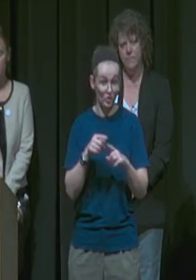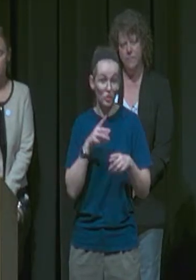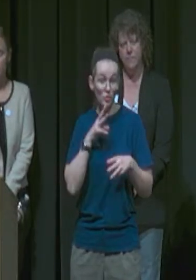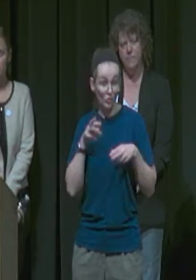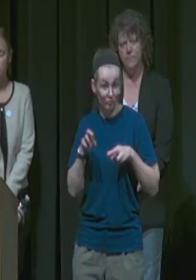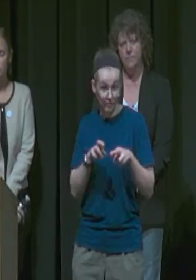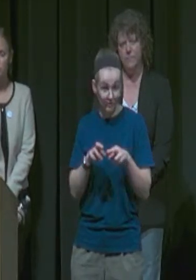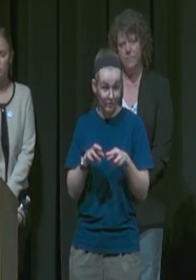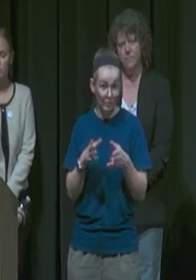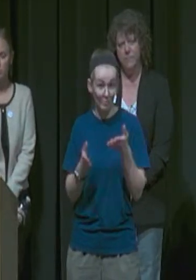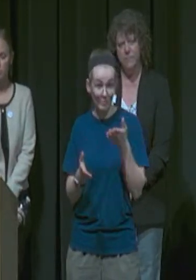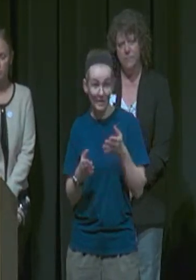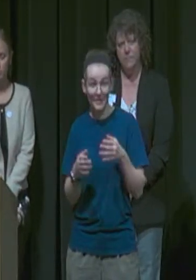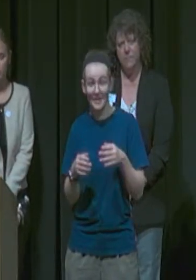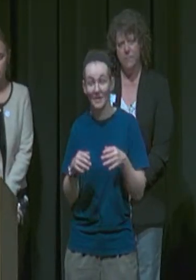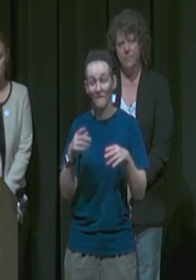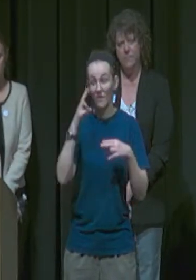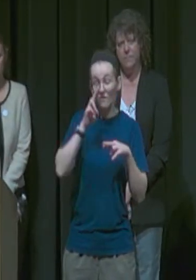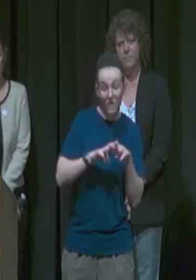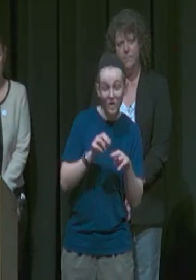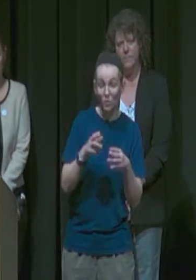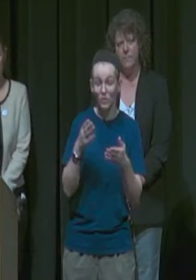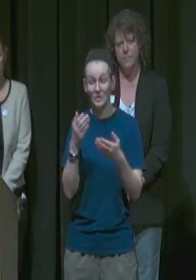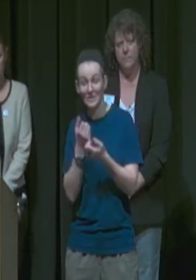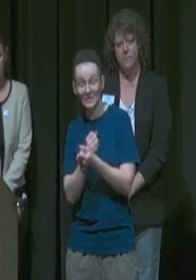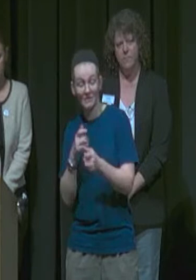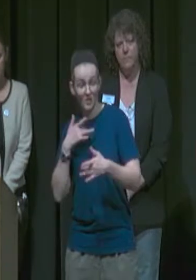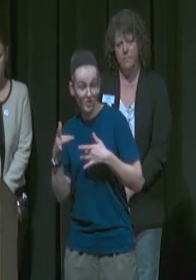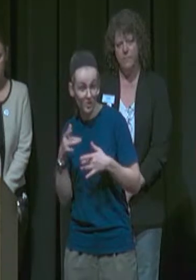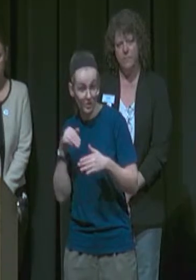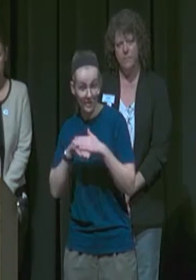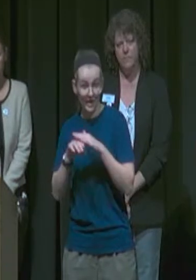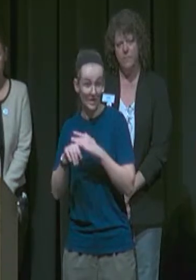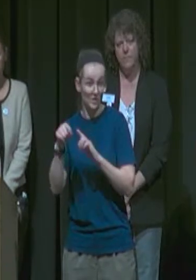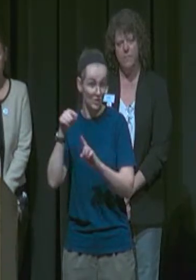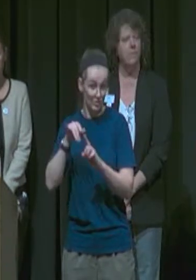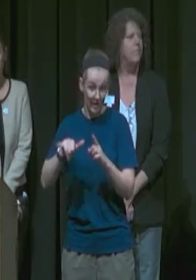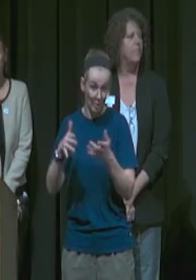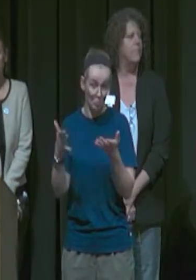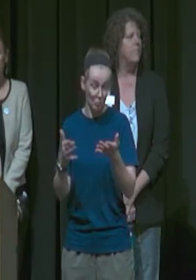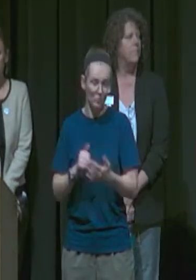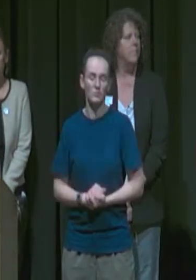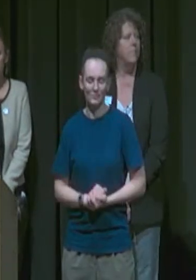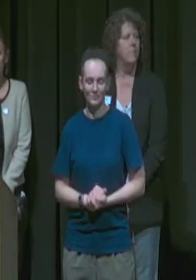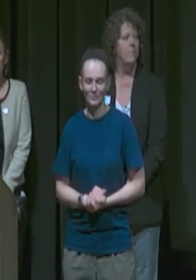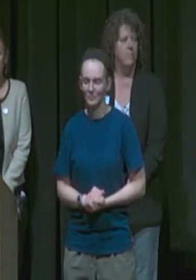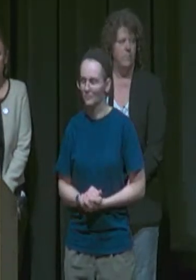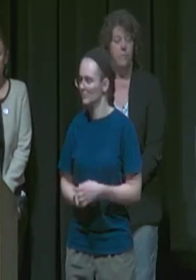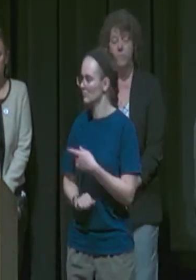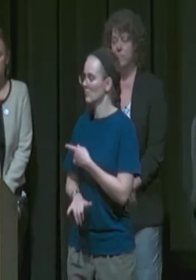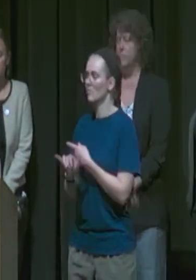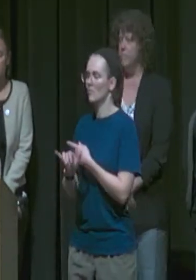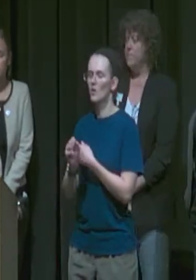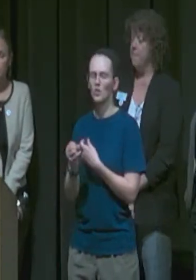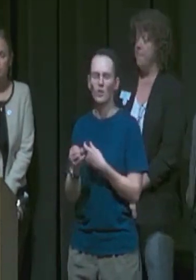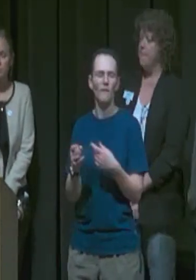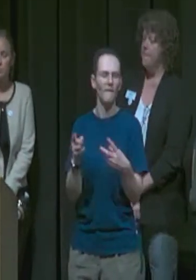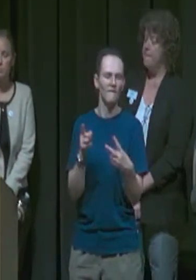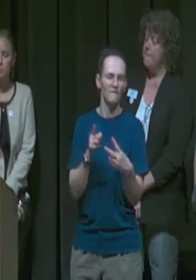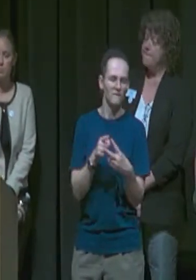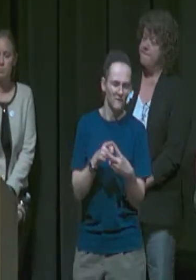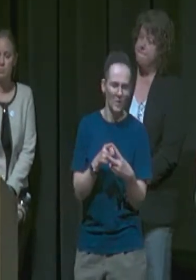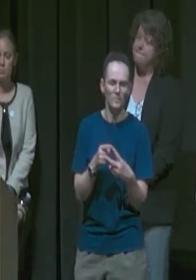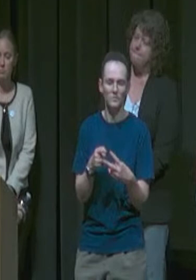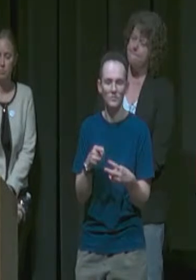not recreationally, but for safety concerns for getting access to that? Okay, so I'll go the first one. You